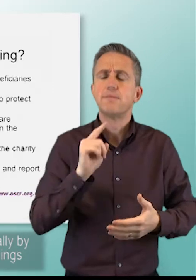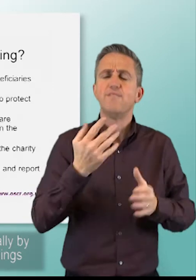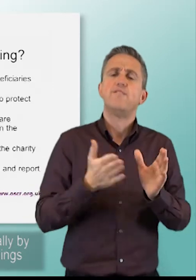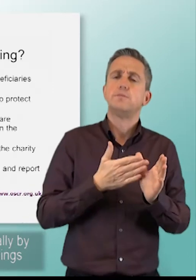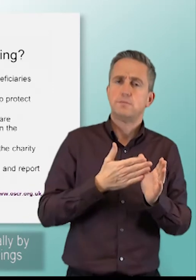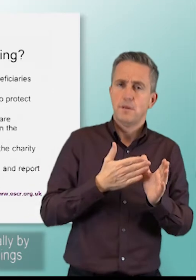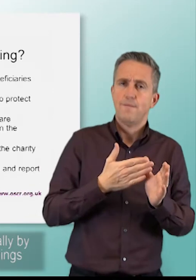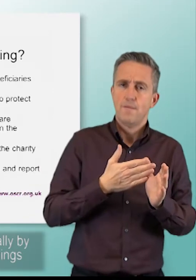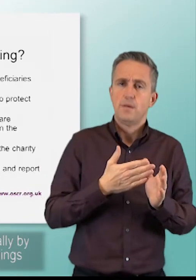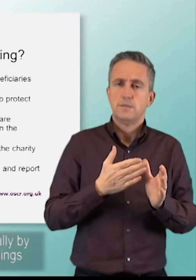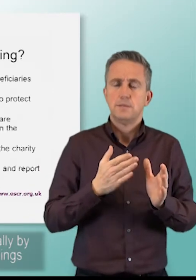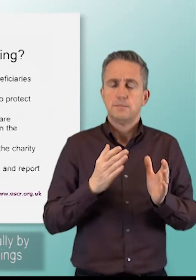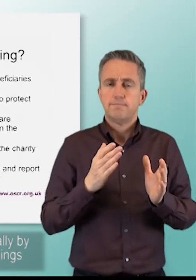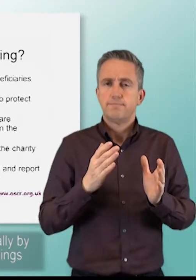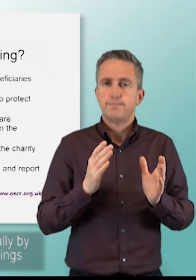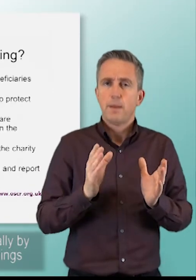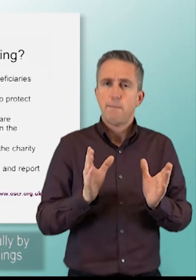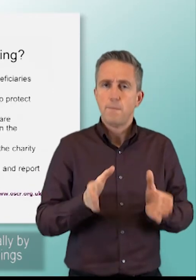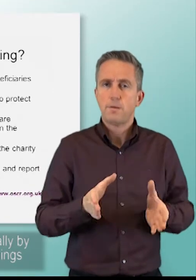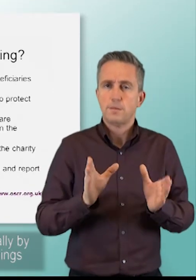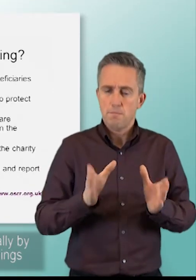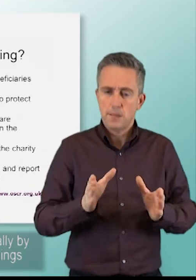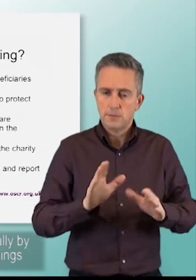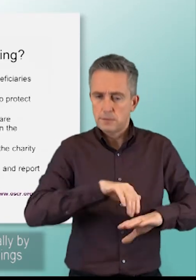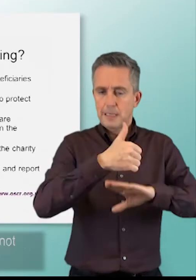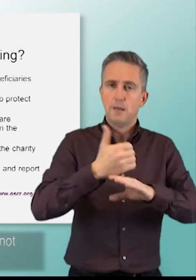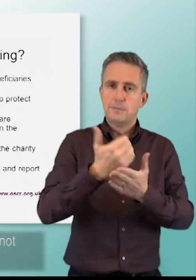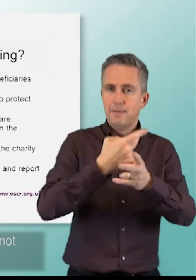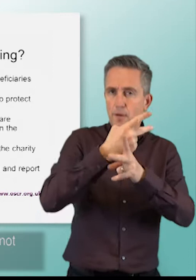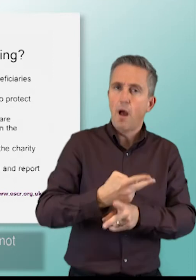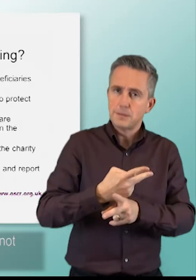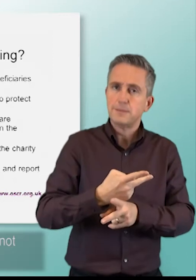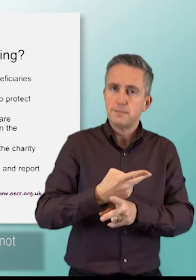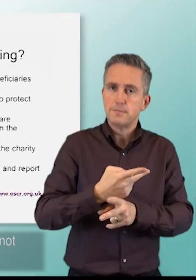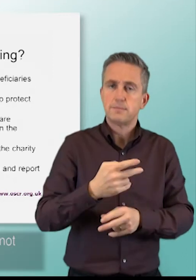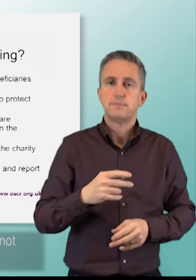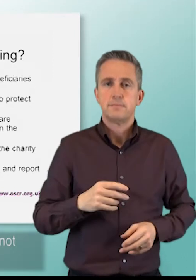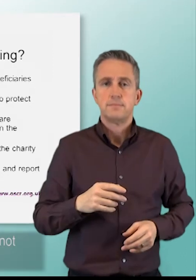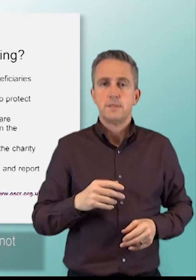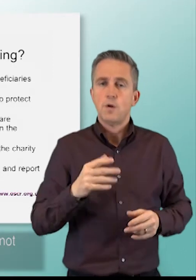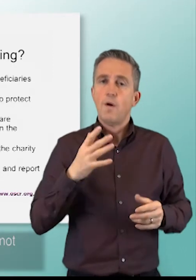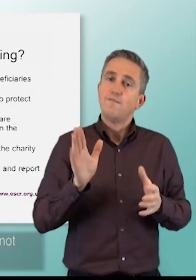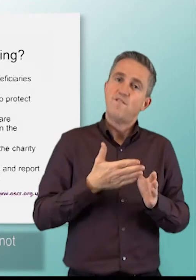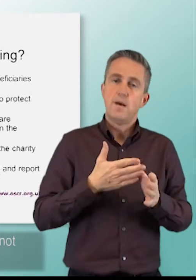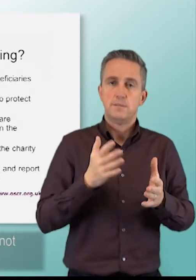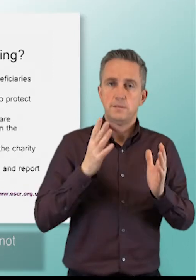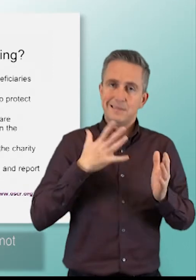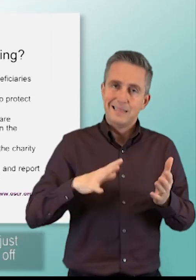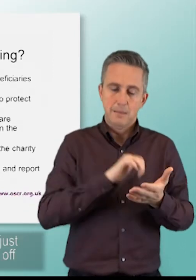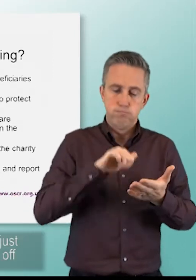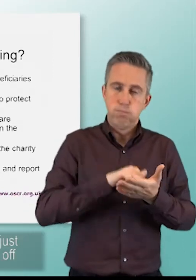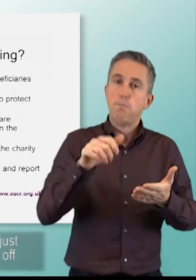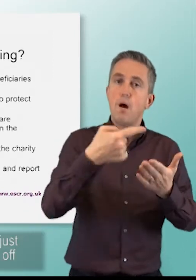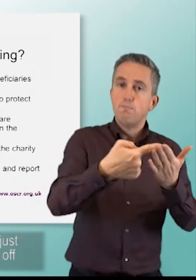wider environmental stuff. But one of the key things to getting safeguarding right in your organisation, not surprisingly, is making sure you've got the